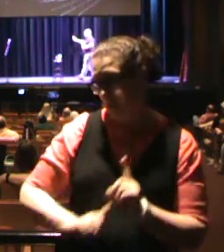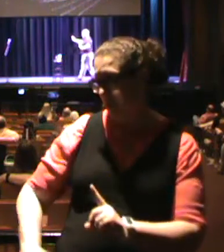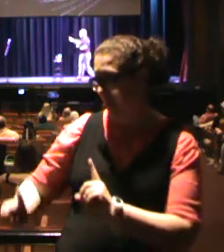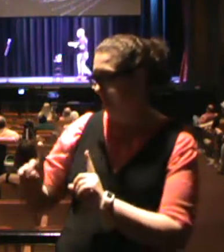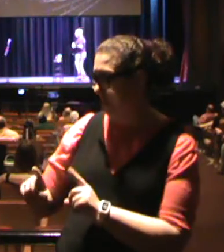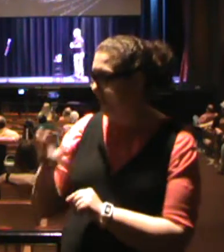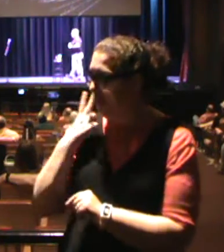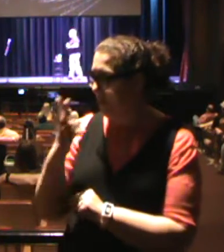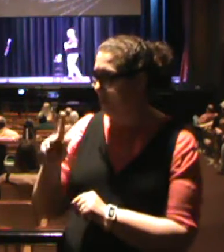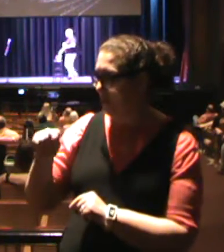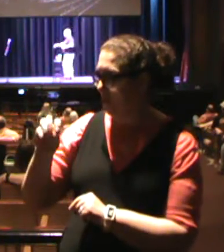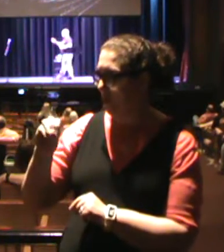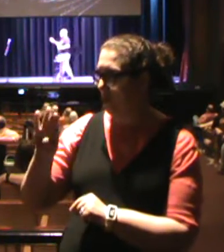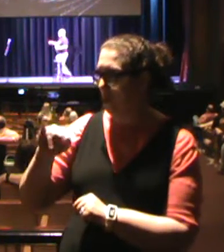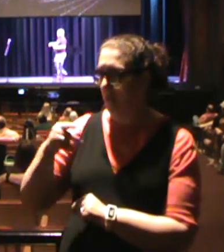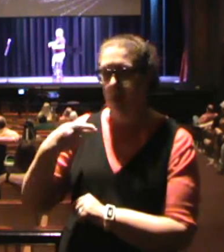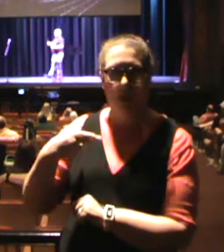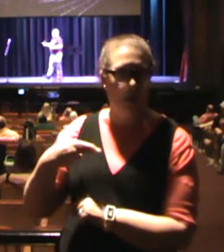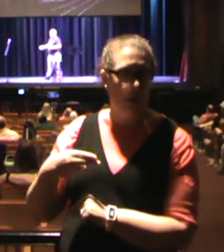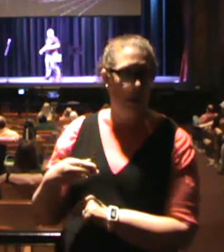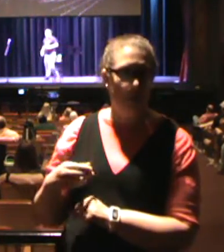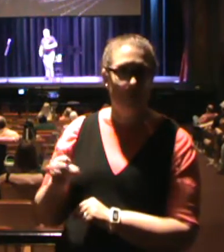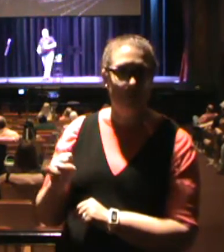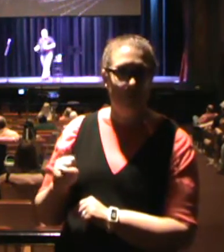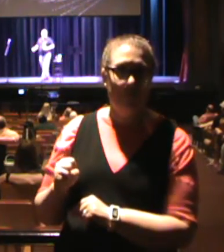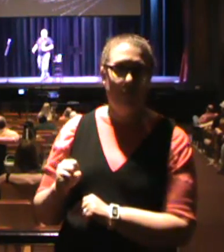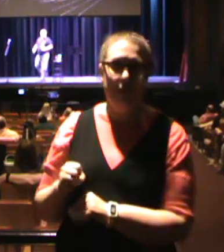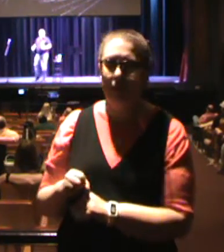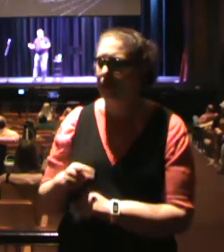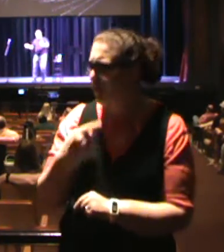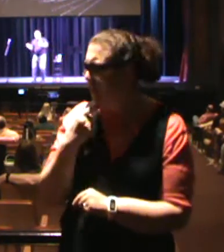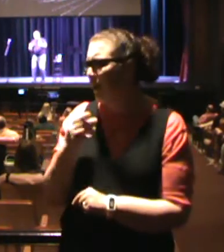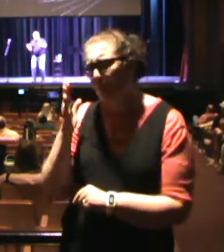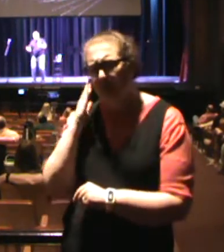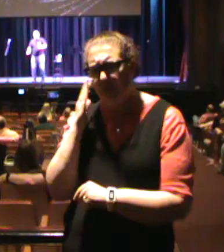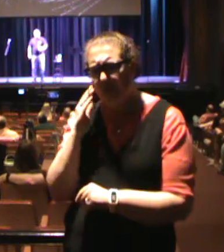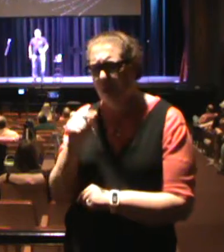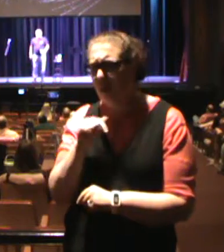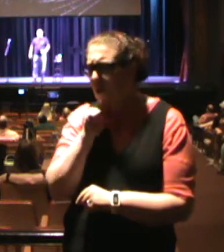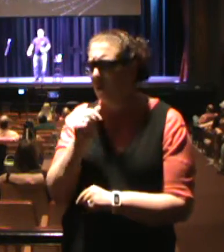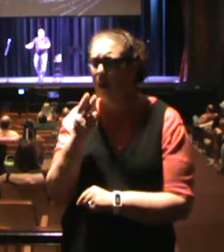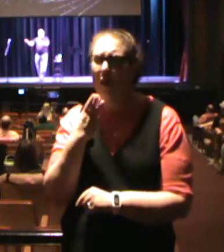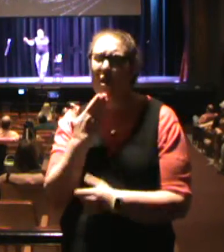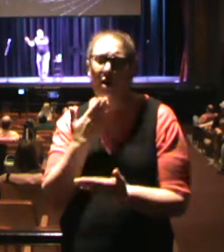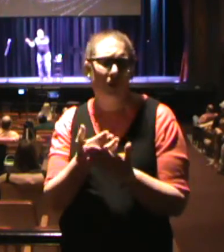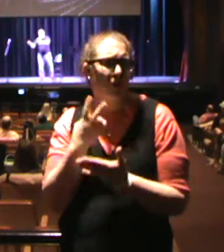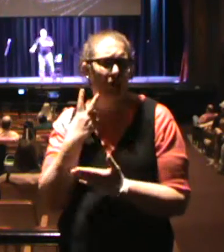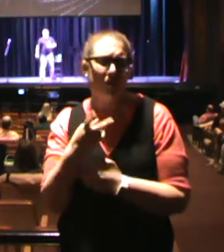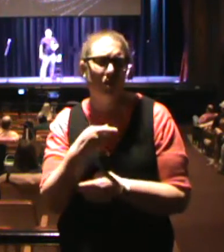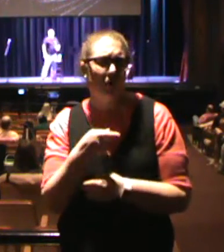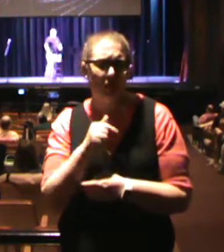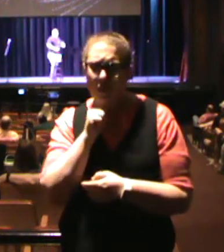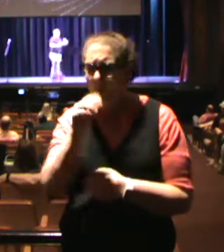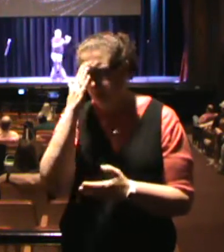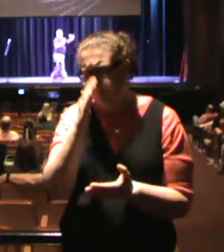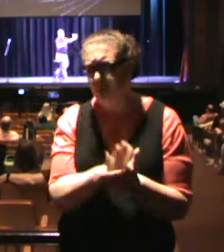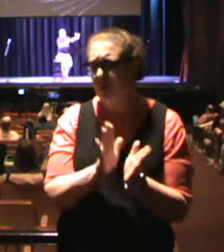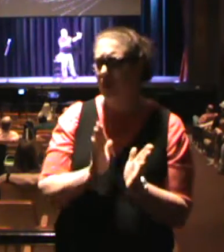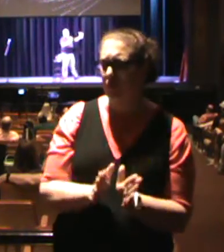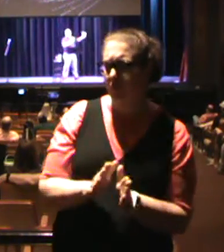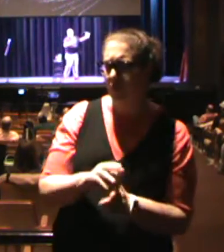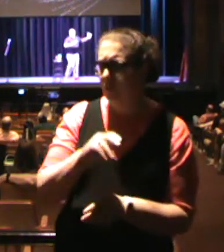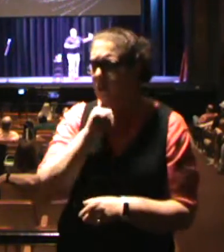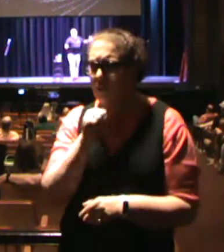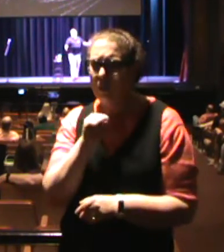that Tobiah had this place and he would go to Eliashib, you know what? It's not really a good look here. You know, this guy's not a believer. He's